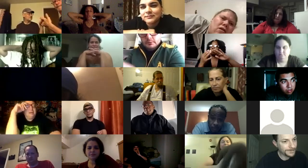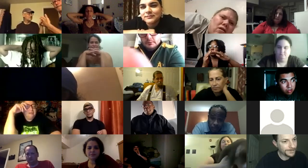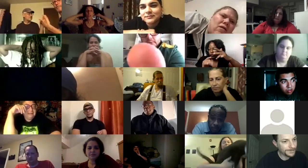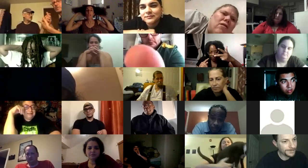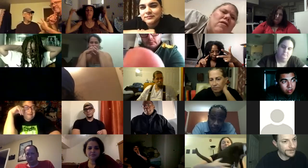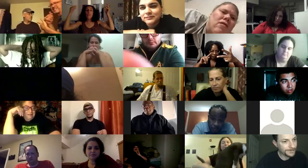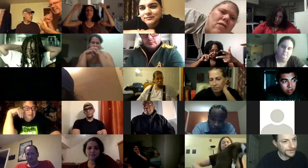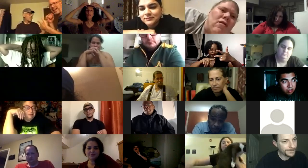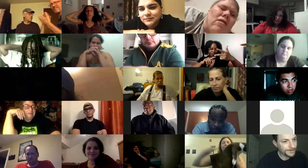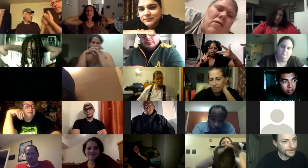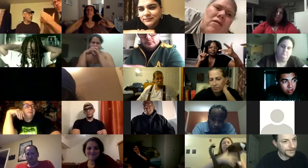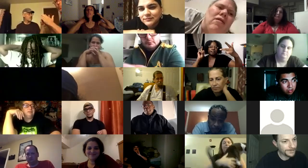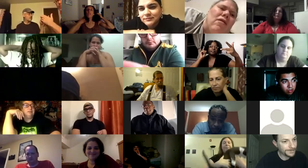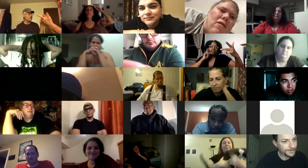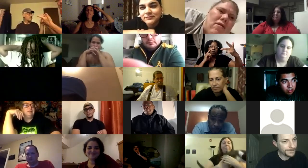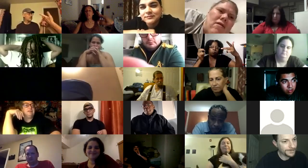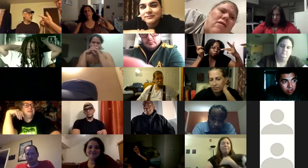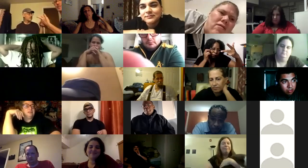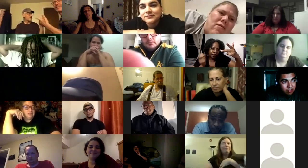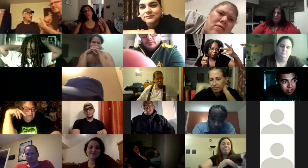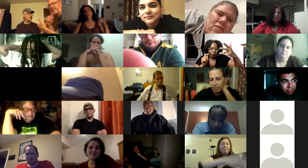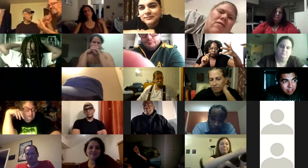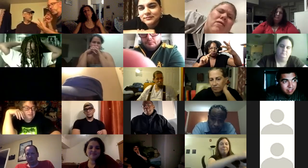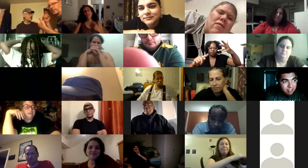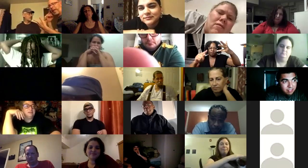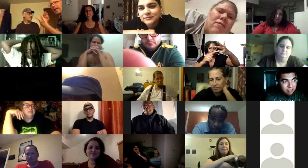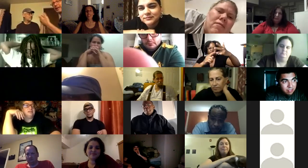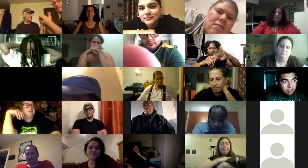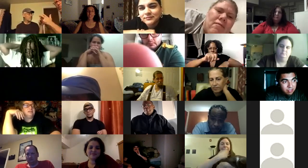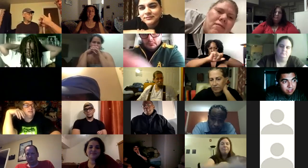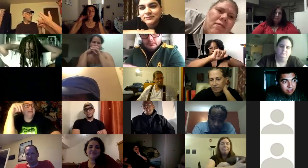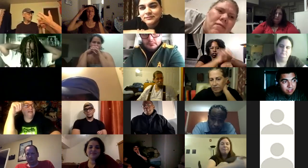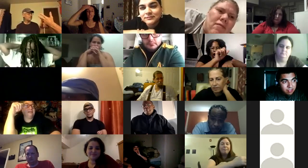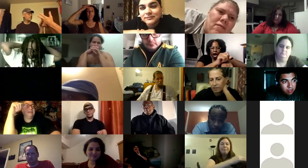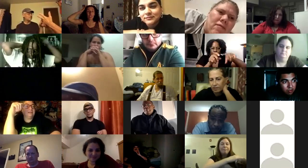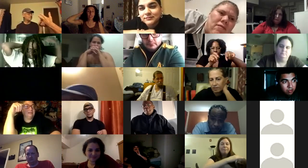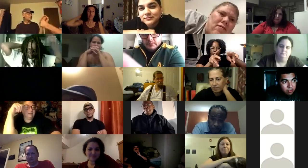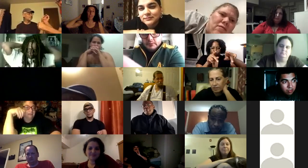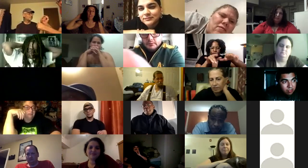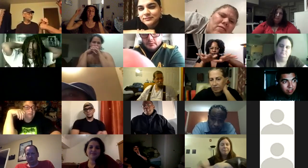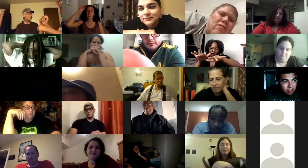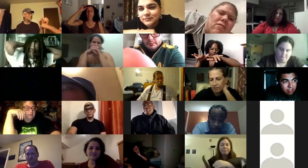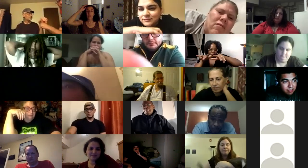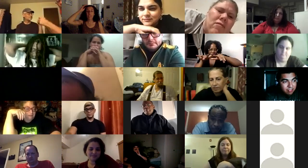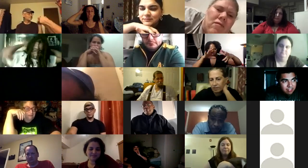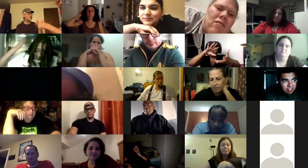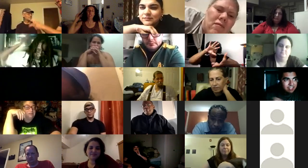the intersectionality of being part of the community, also being, there's deaf, deafblind, work